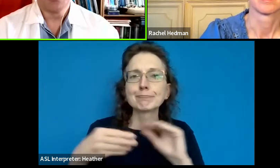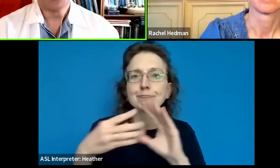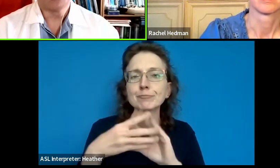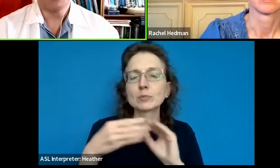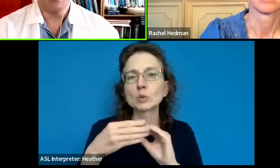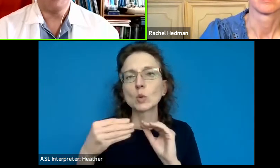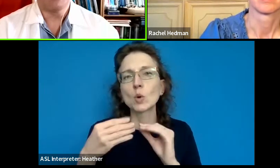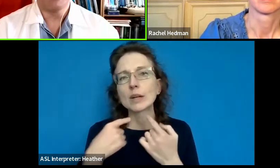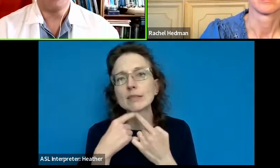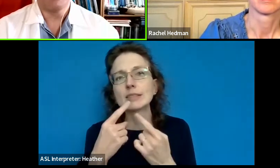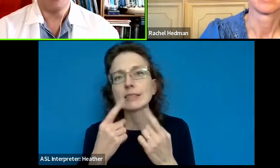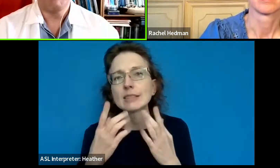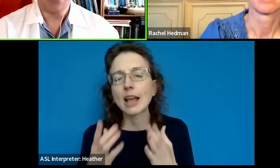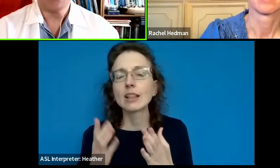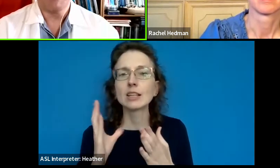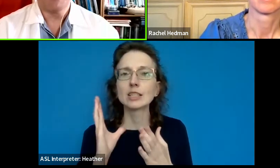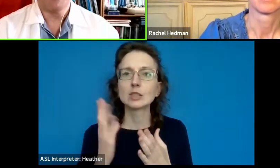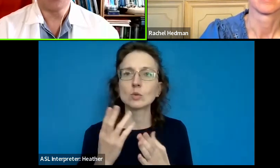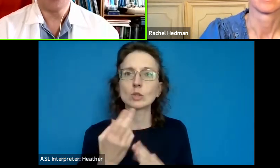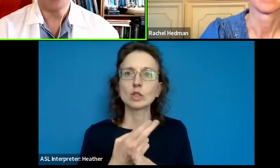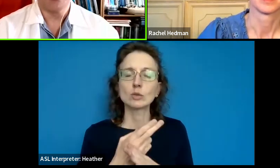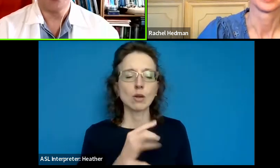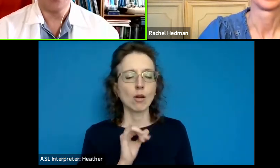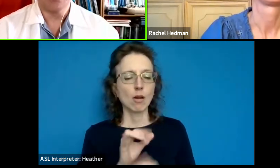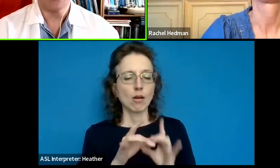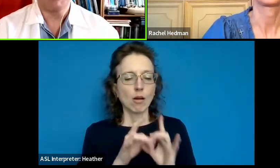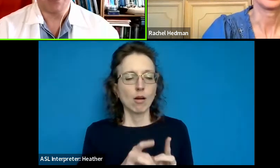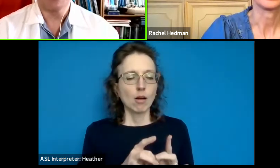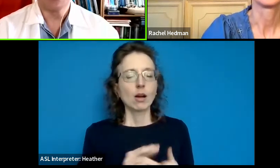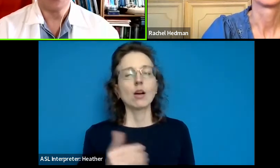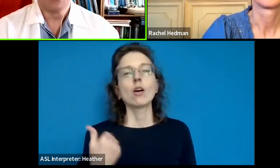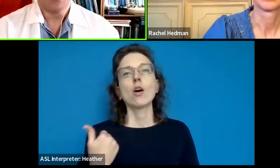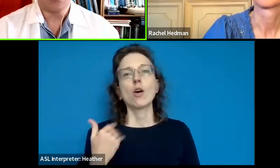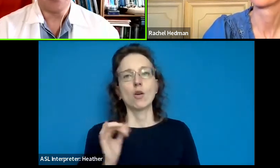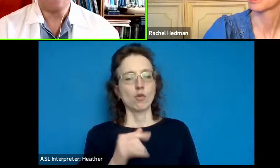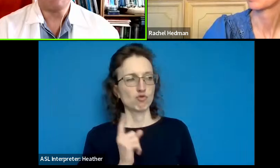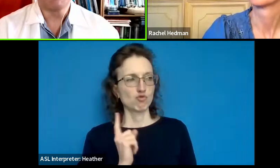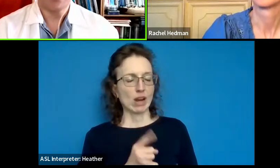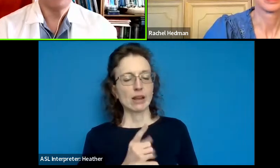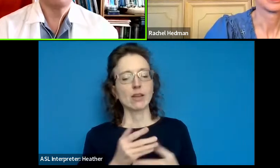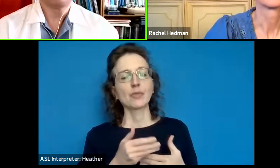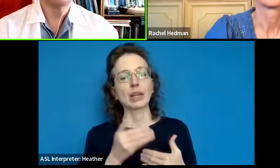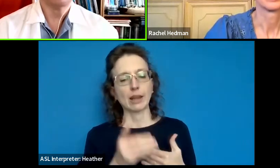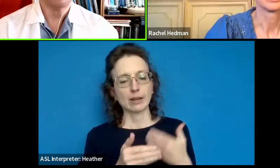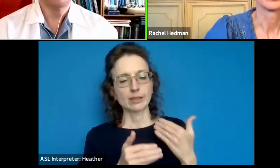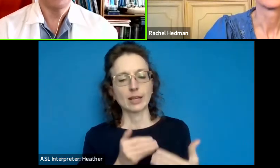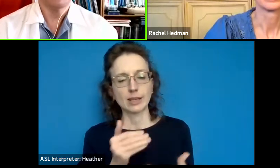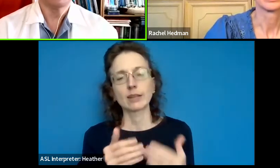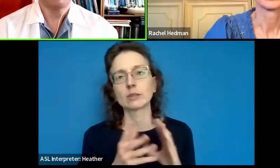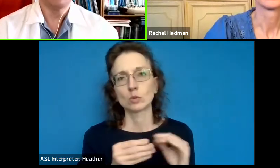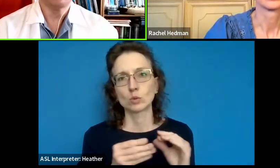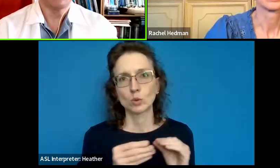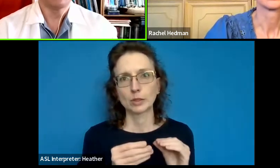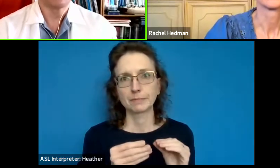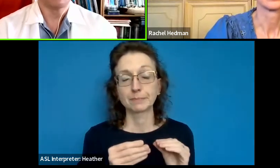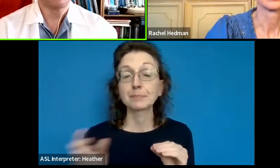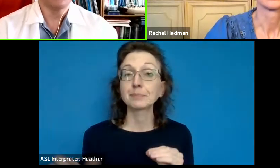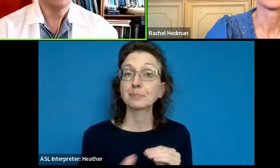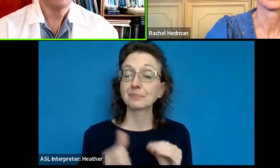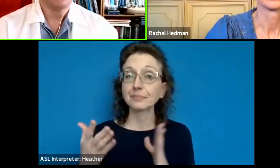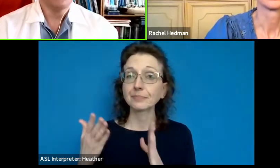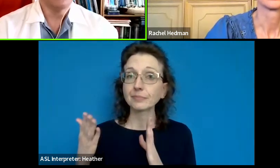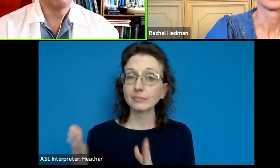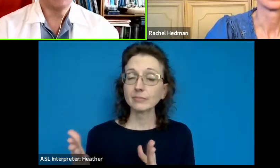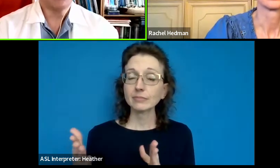use to remind them of what the story is about. And then, of course, another way is that when you tell the